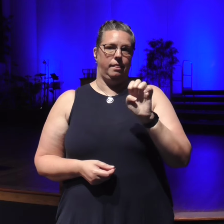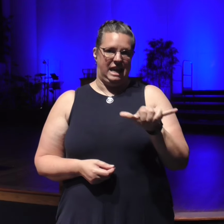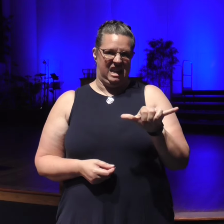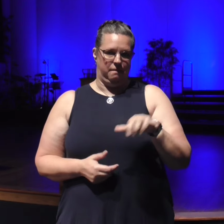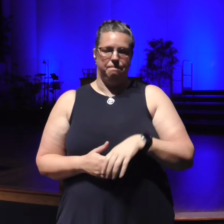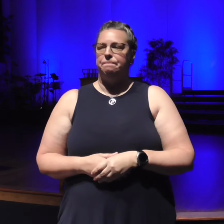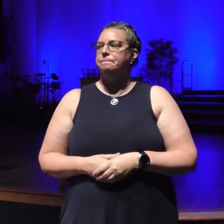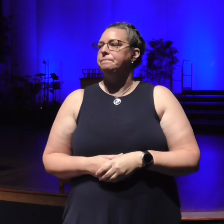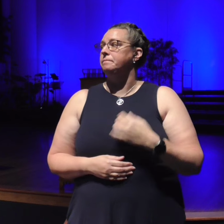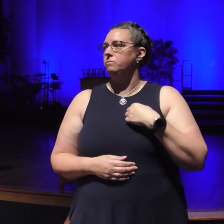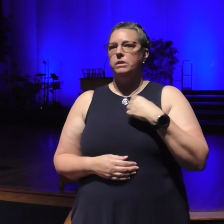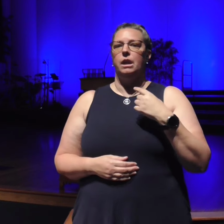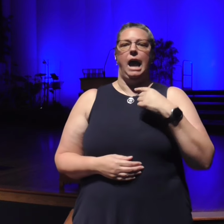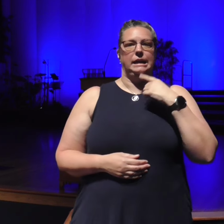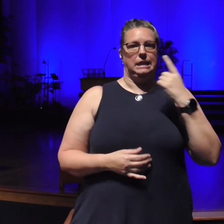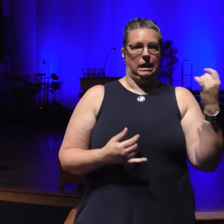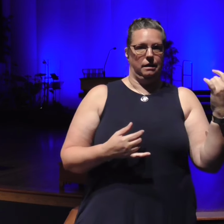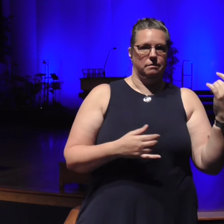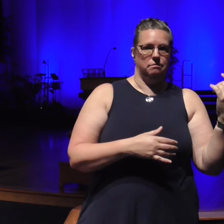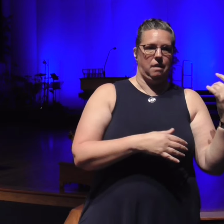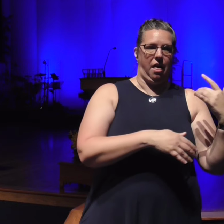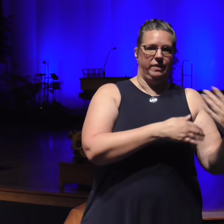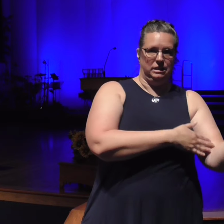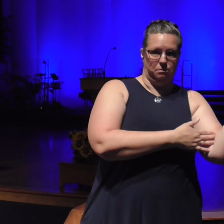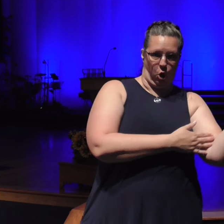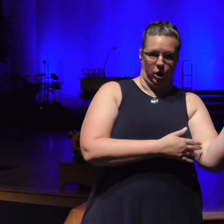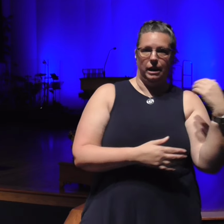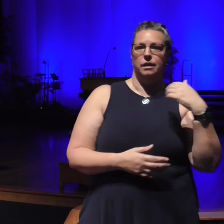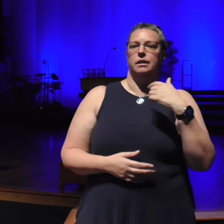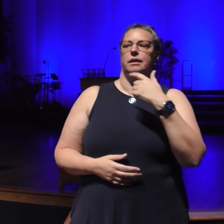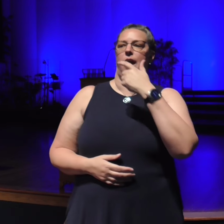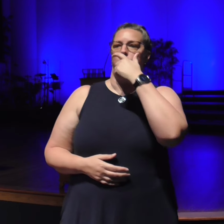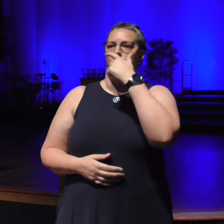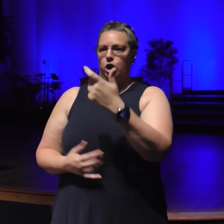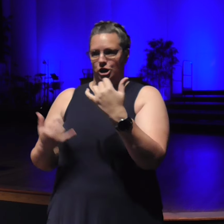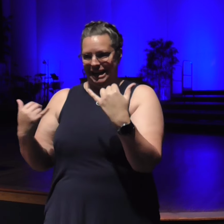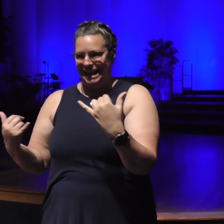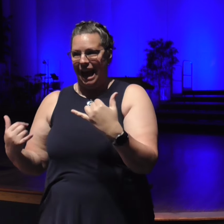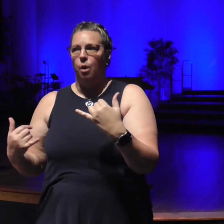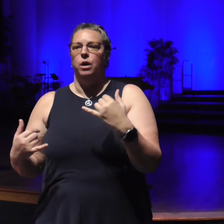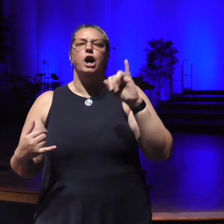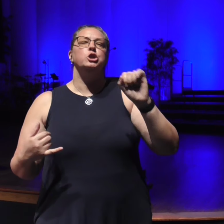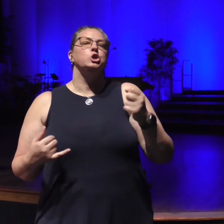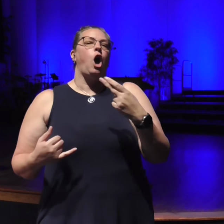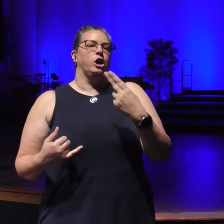I said this at 8, and I'll say it now because Josh will watch this. He probably will know who she is.